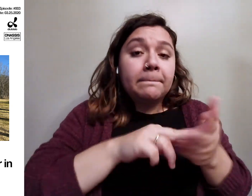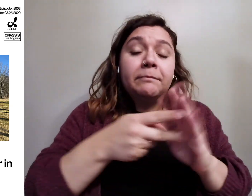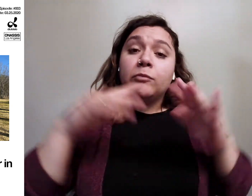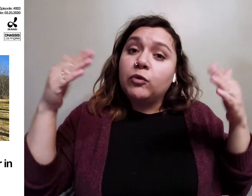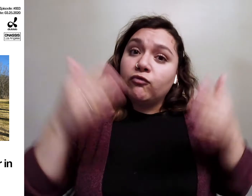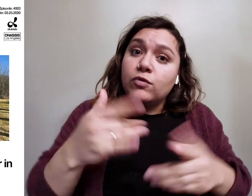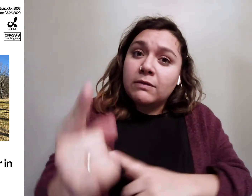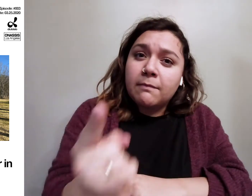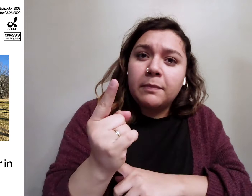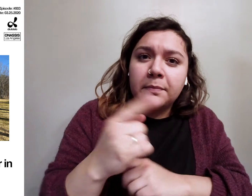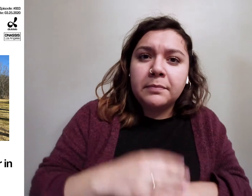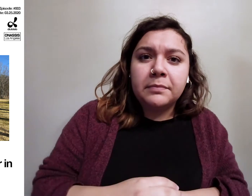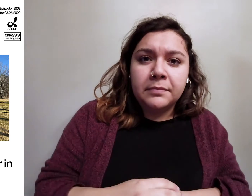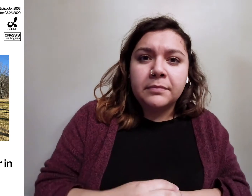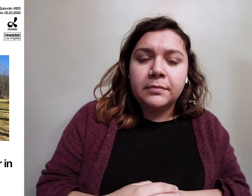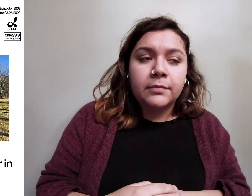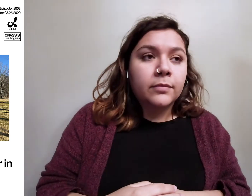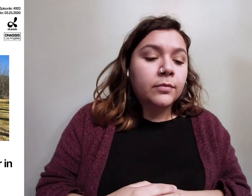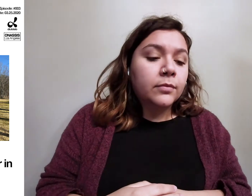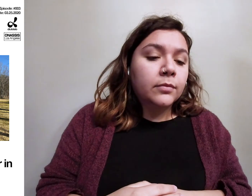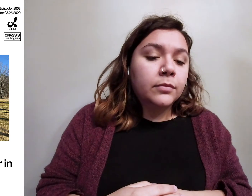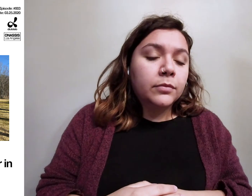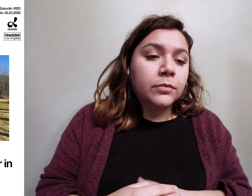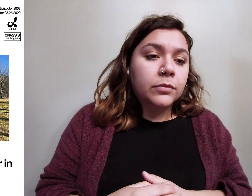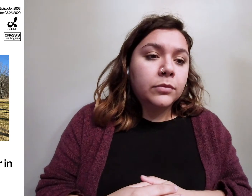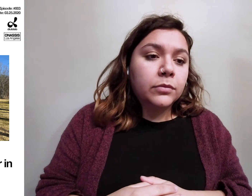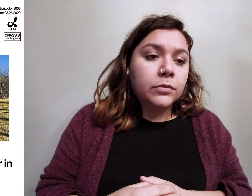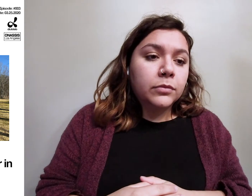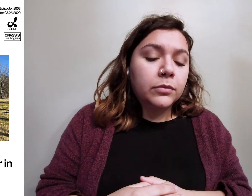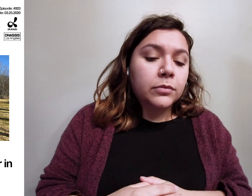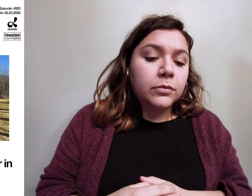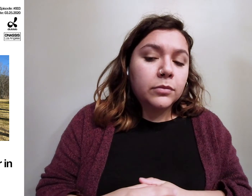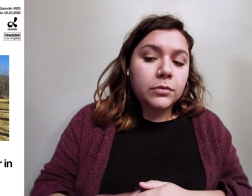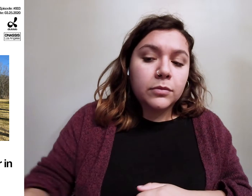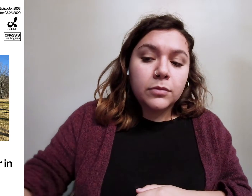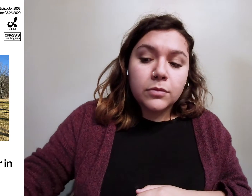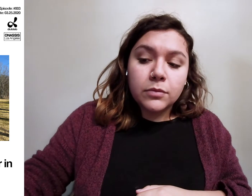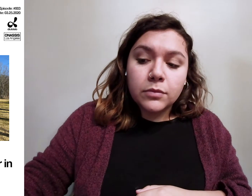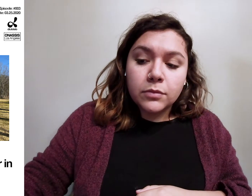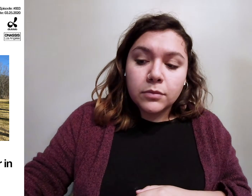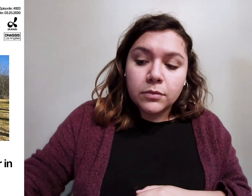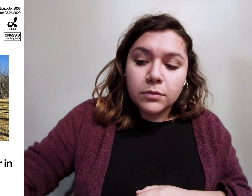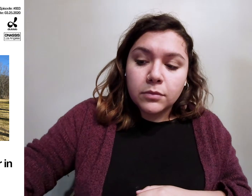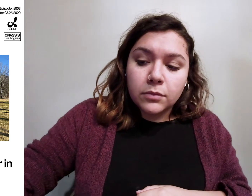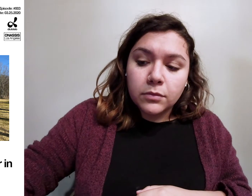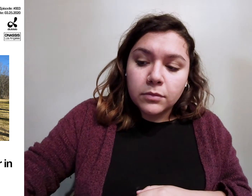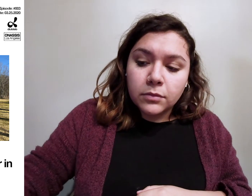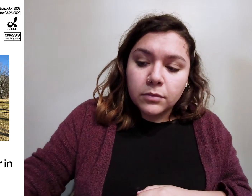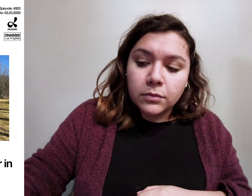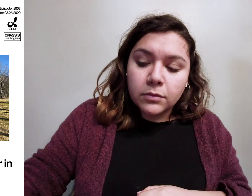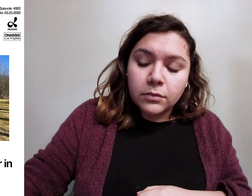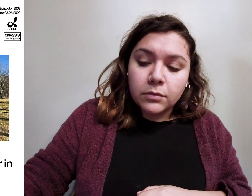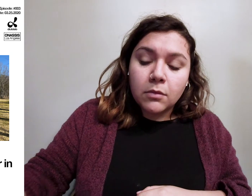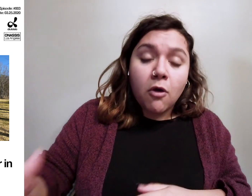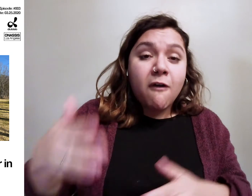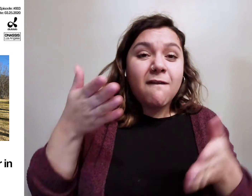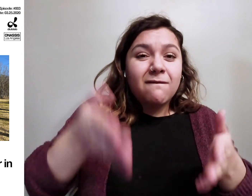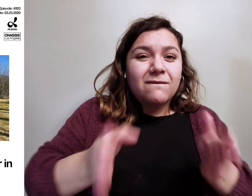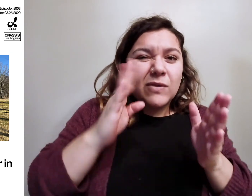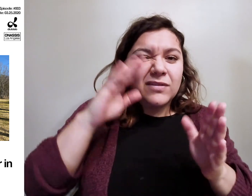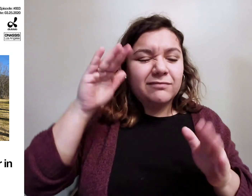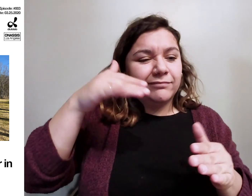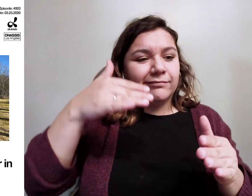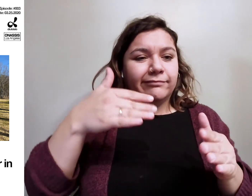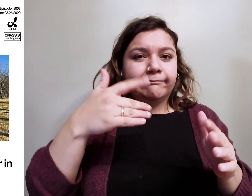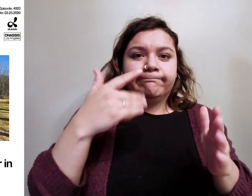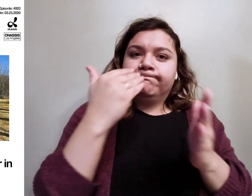focus on the moment and you focus on the tasks that are in front of you, and you do them the best that you can. I think